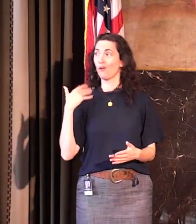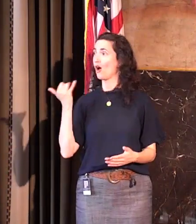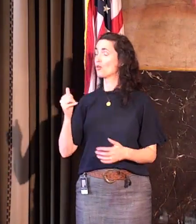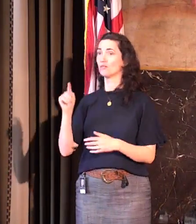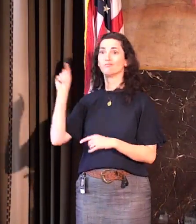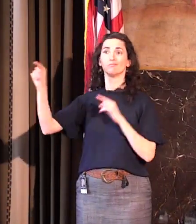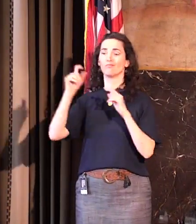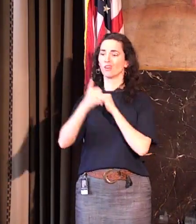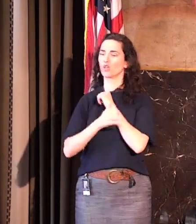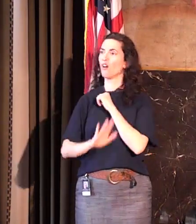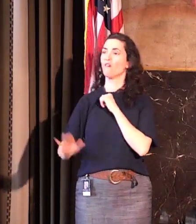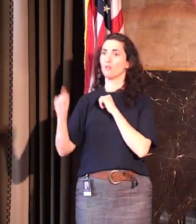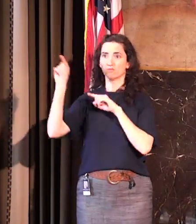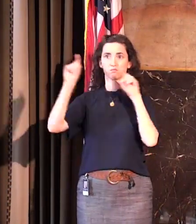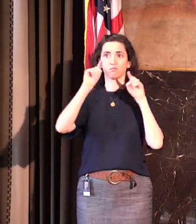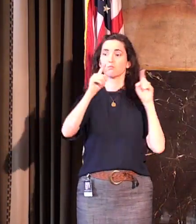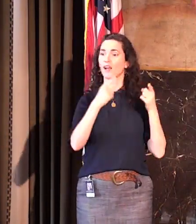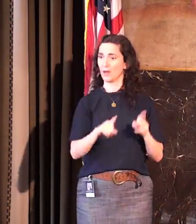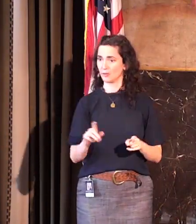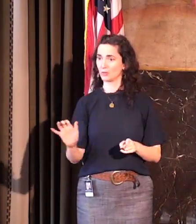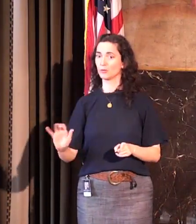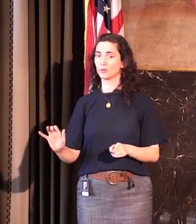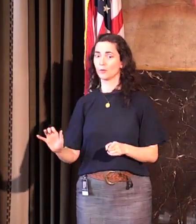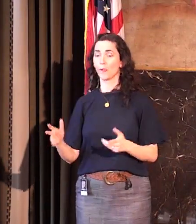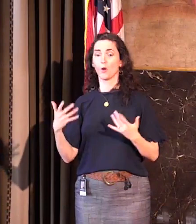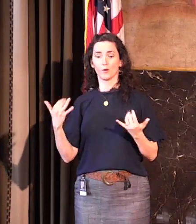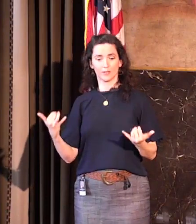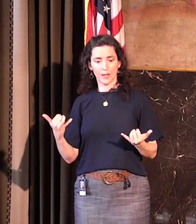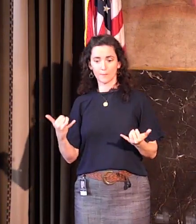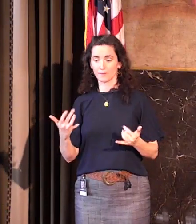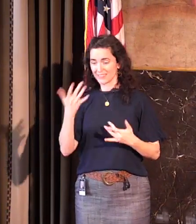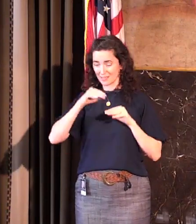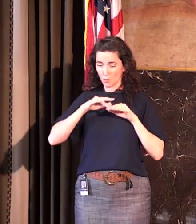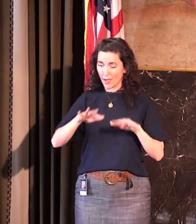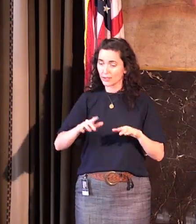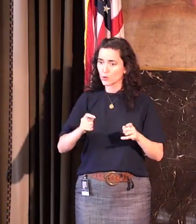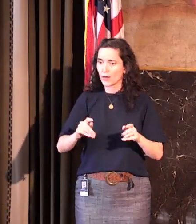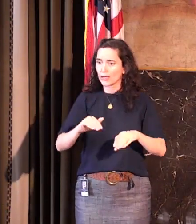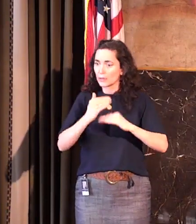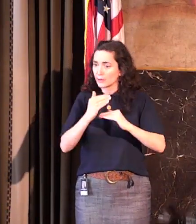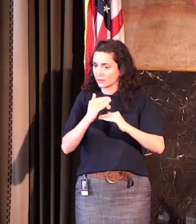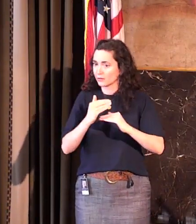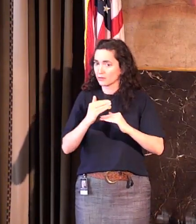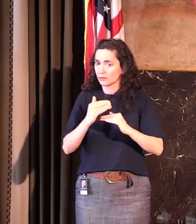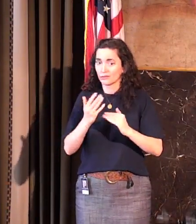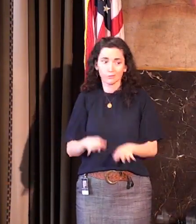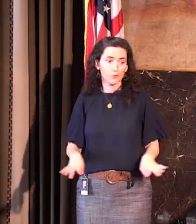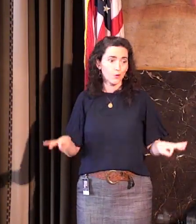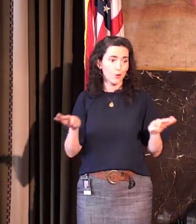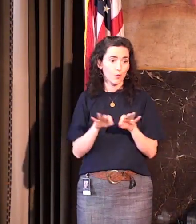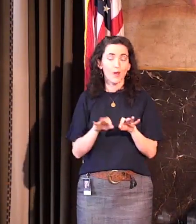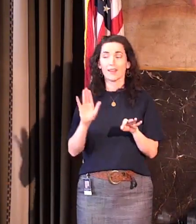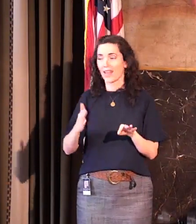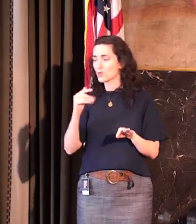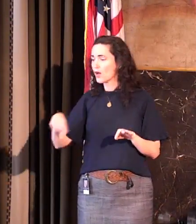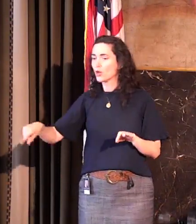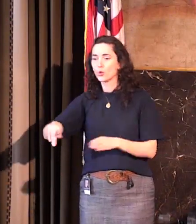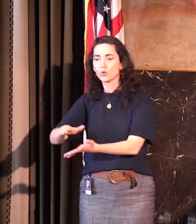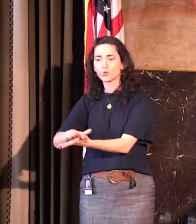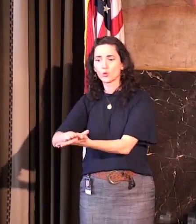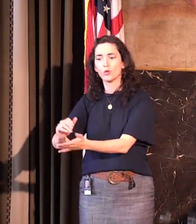country as we speak. And so trying to manage transmission is very, very important. And that's why they have the mask mandate in